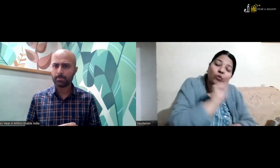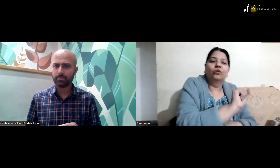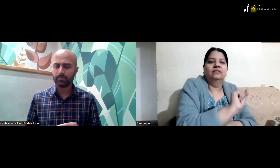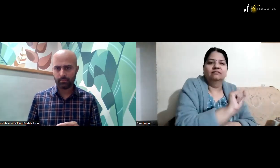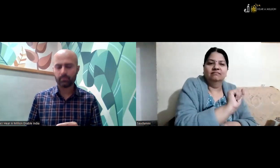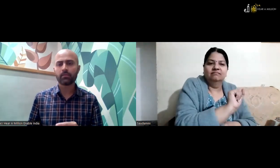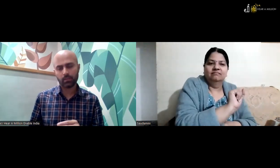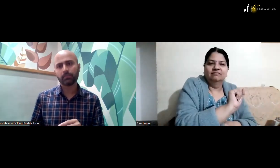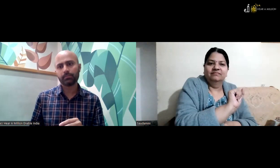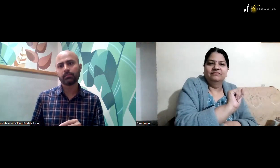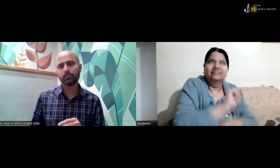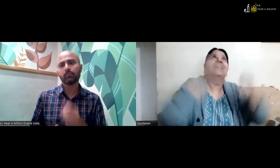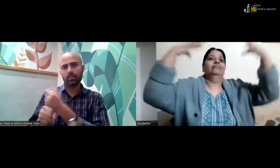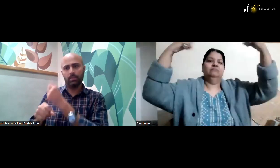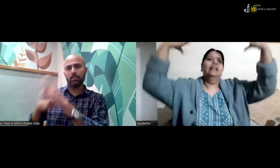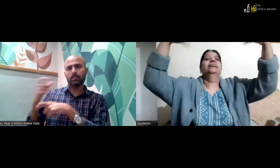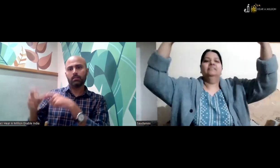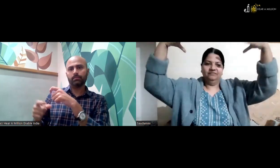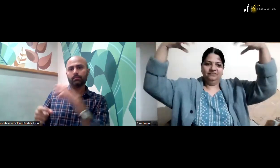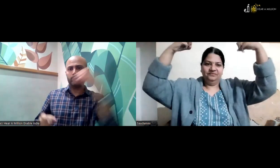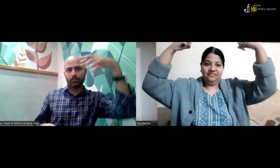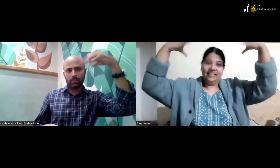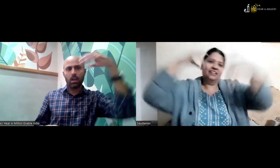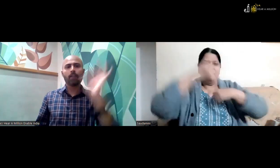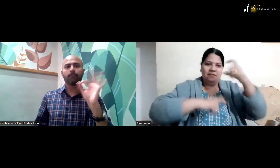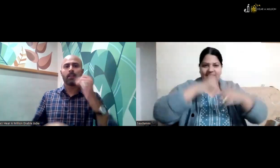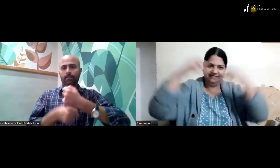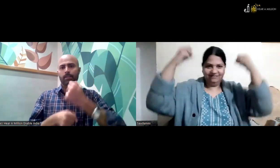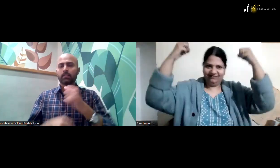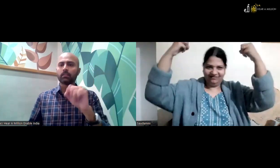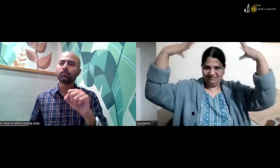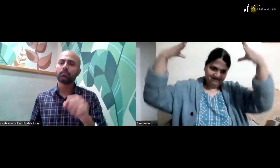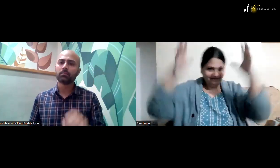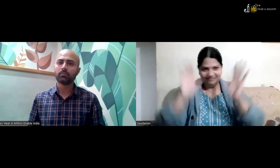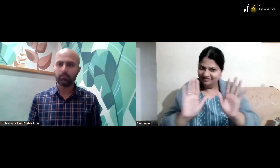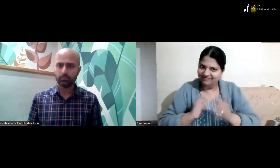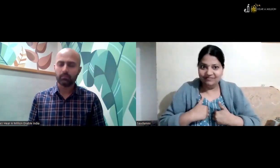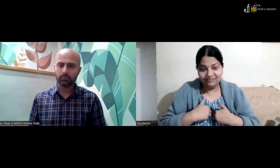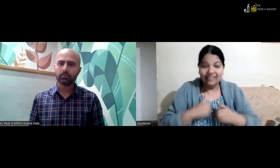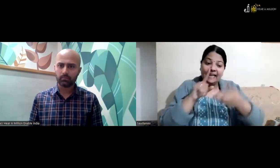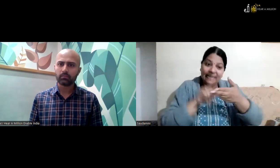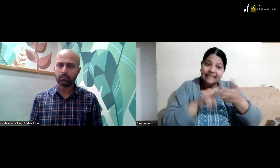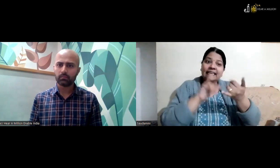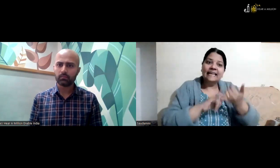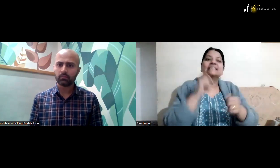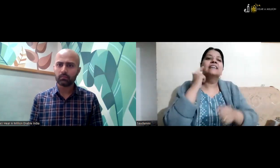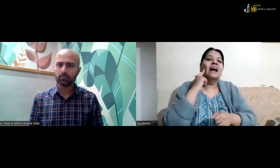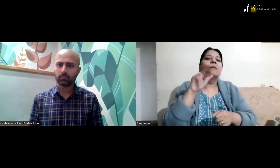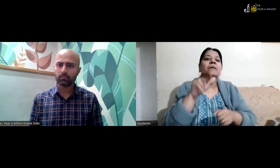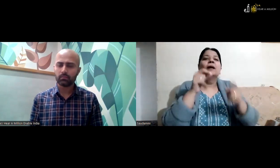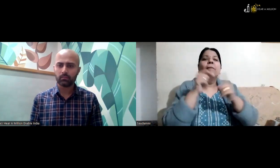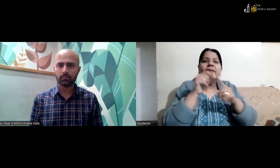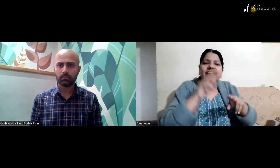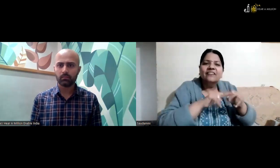guess the government companies, if I talk about those, all right, let's say the electricity, okay? If we talk